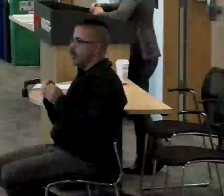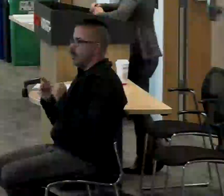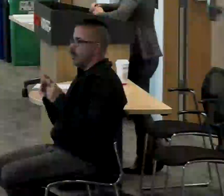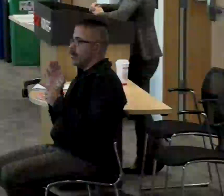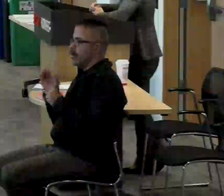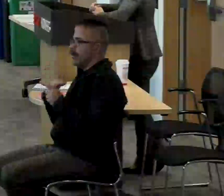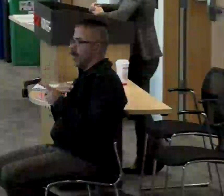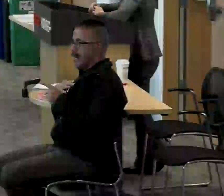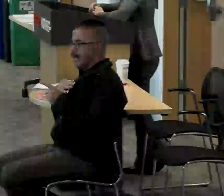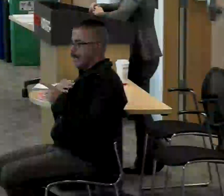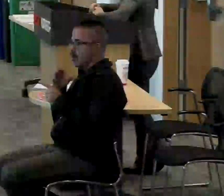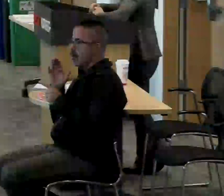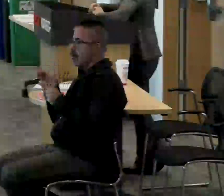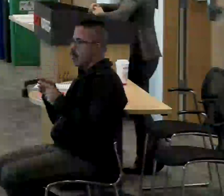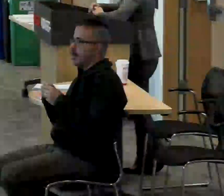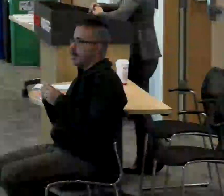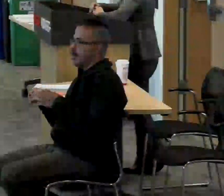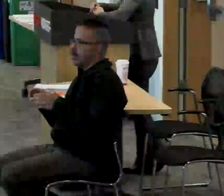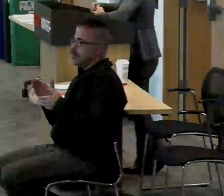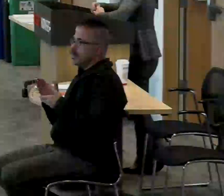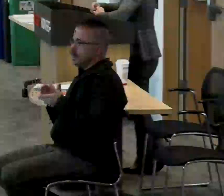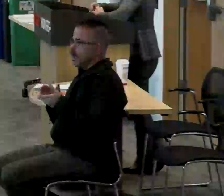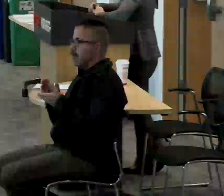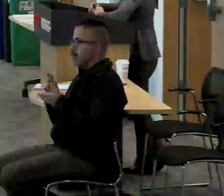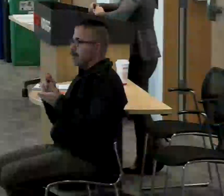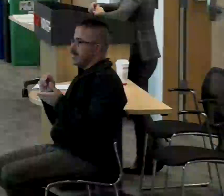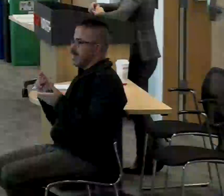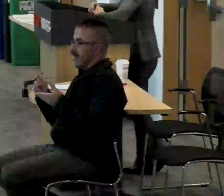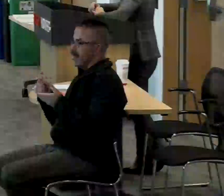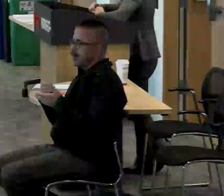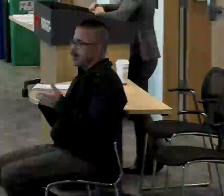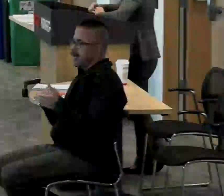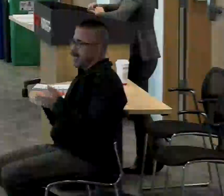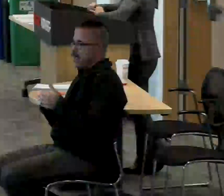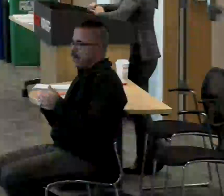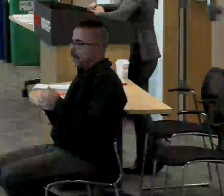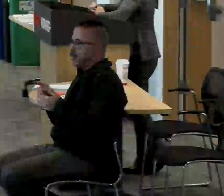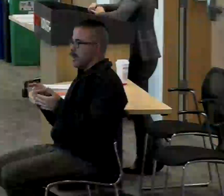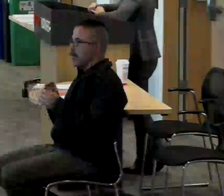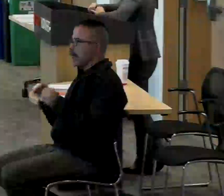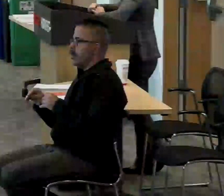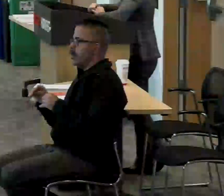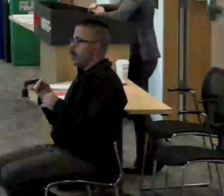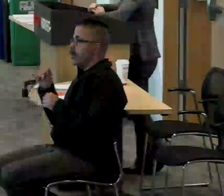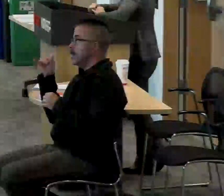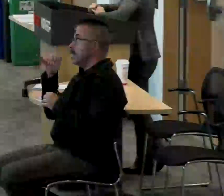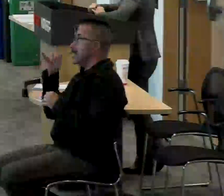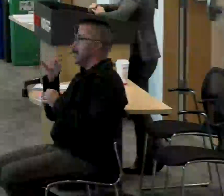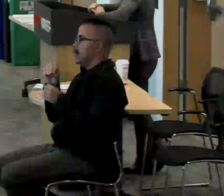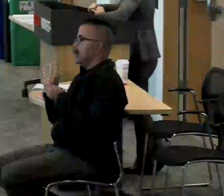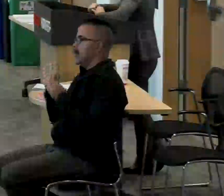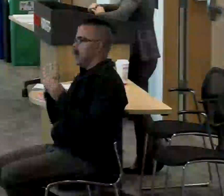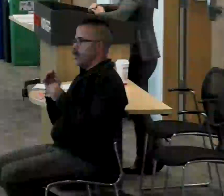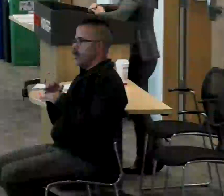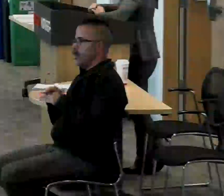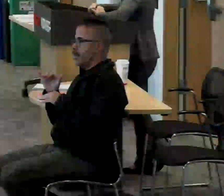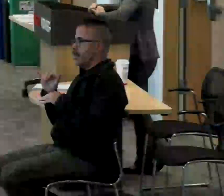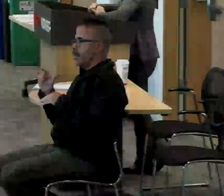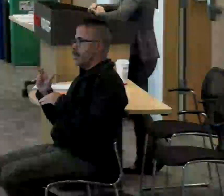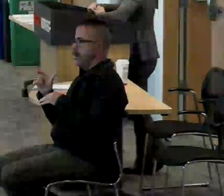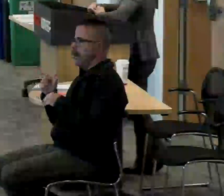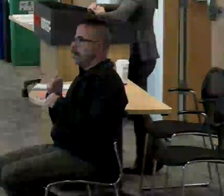eligible. So they put a ridiculous number on the bill and then make it difficult for people to support it. Gotta